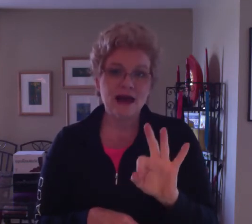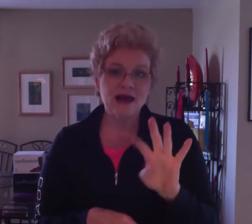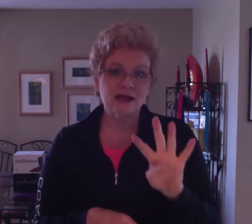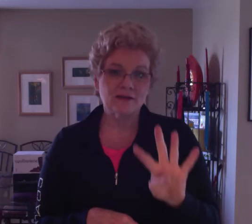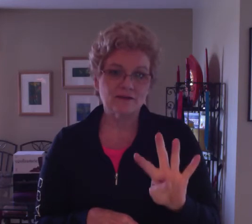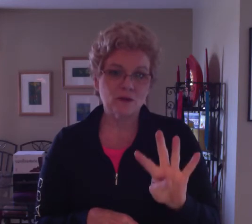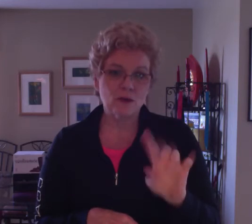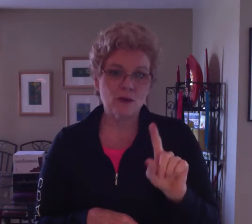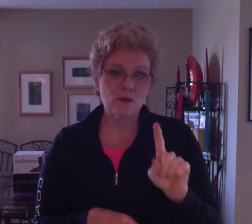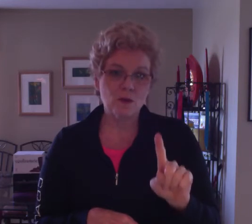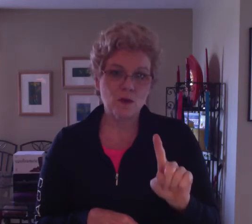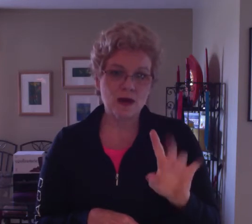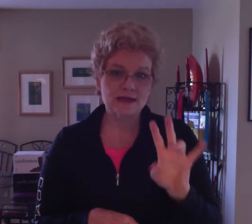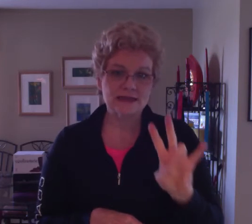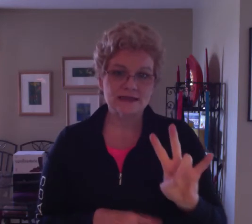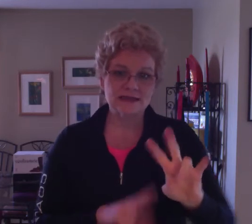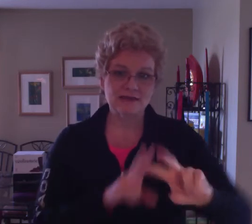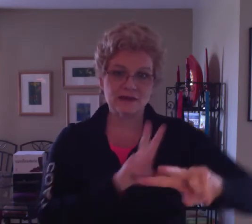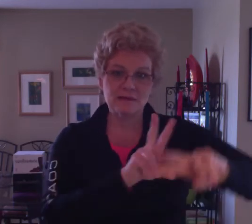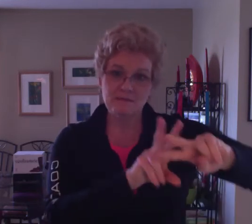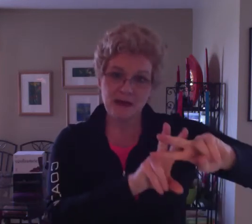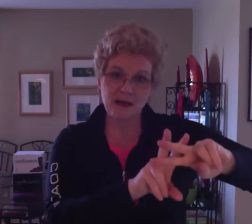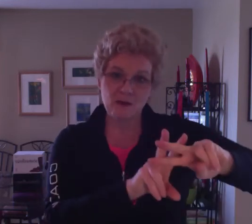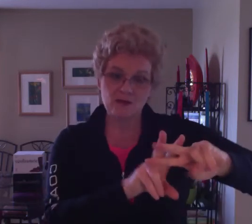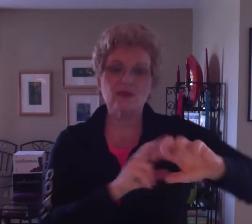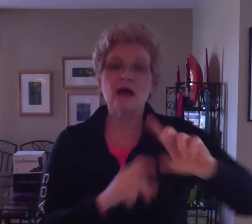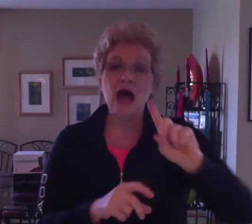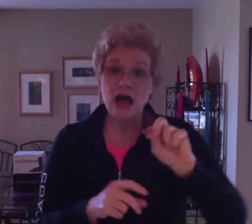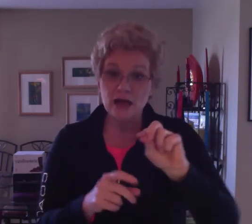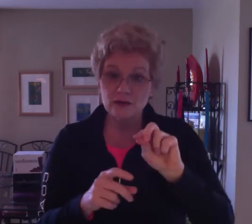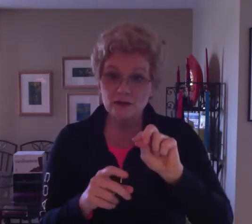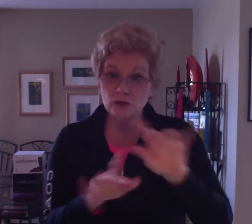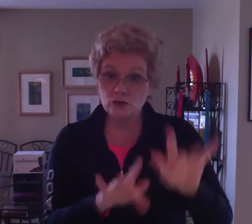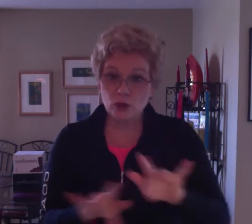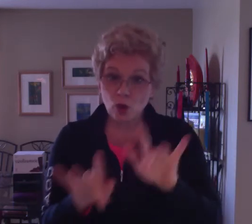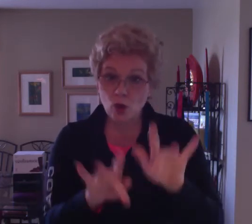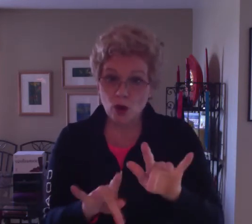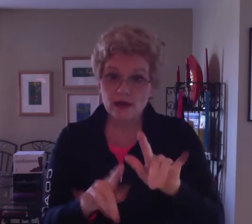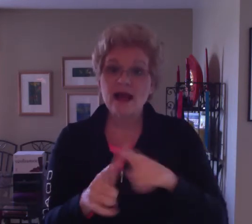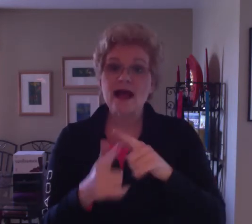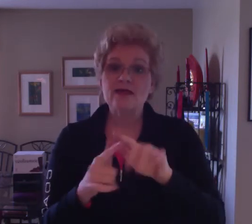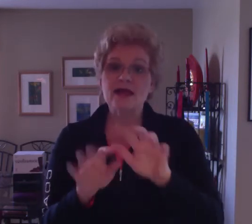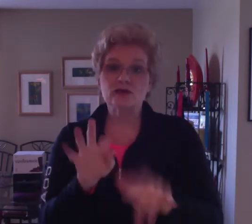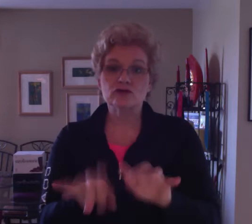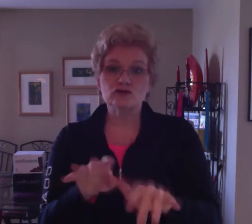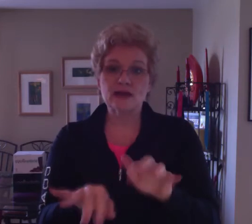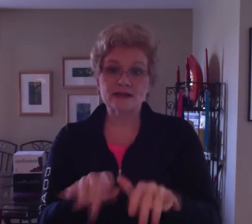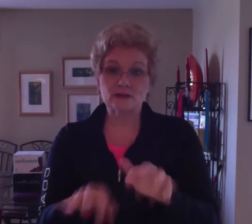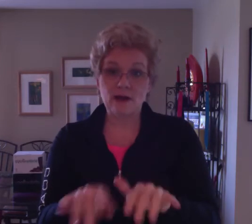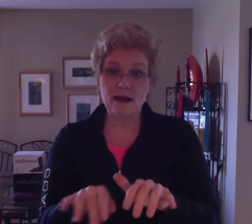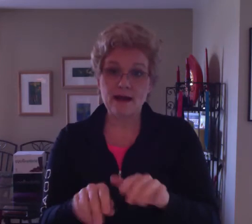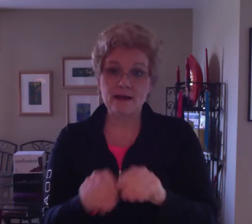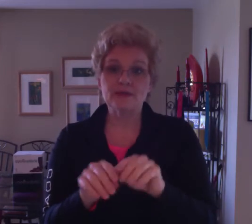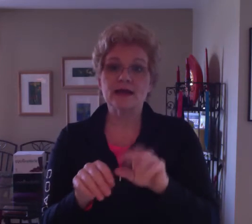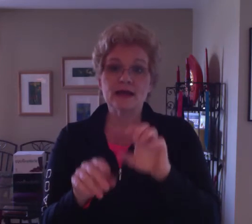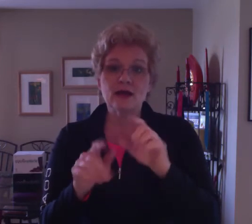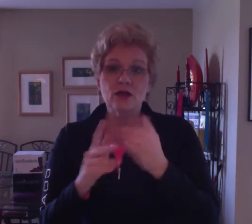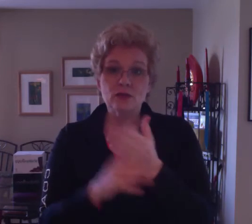104-107-9417, and you hit pound. I do record them, and I also have them transcribed via Elance. Please write down